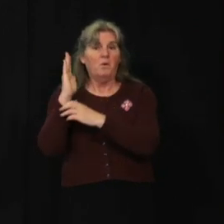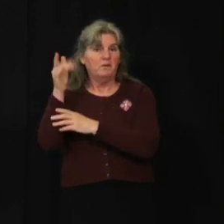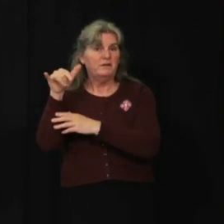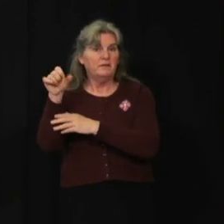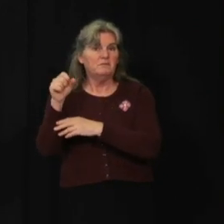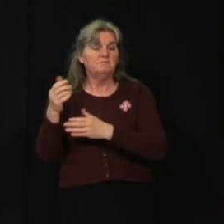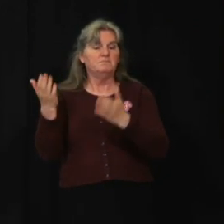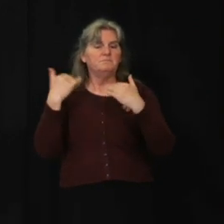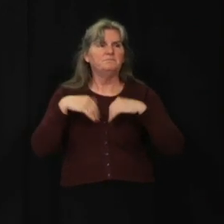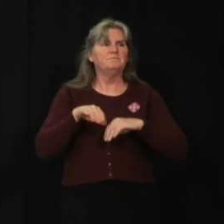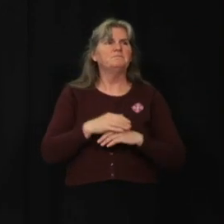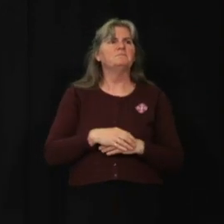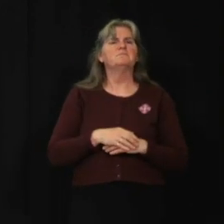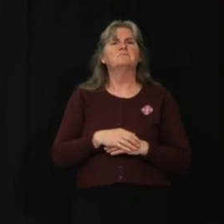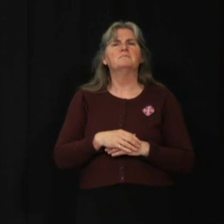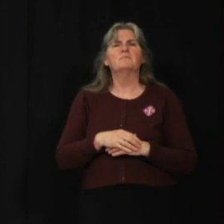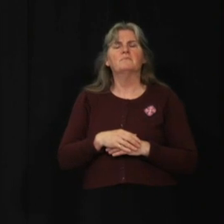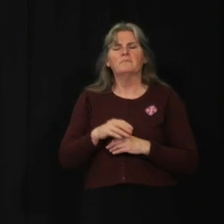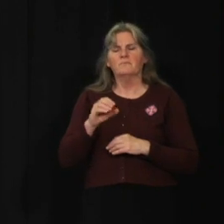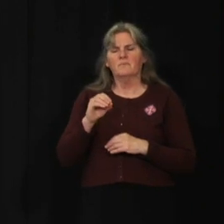Boréale?